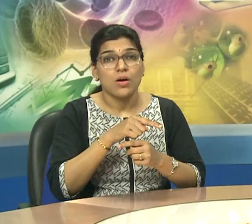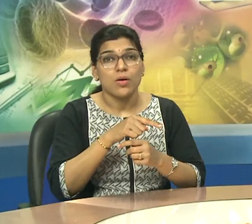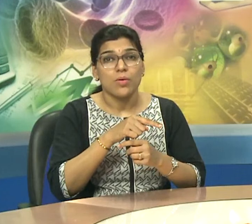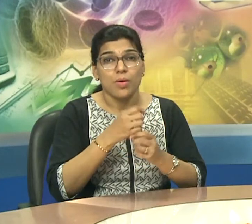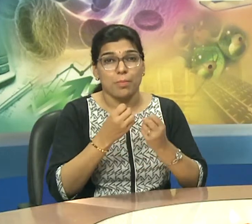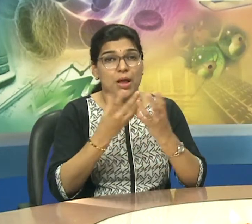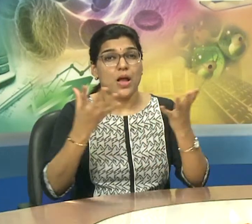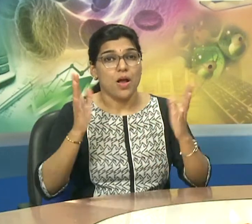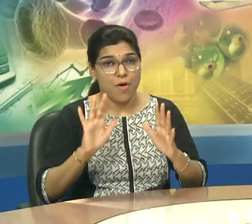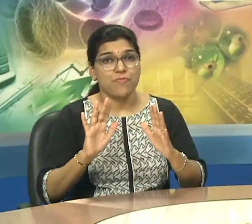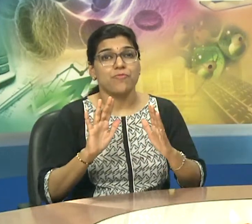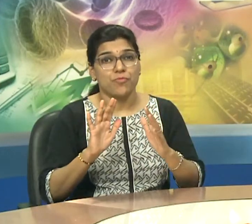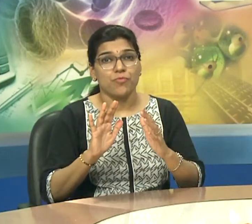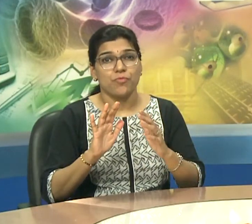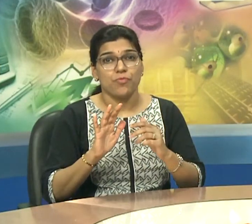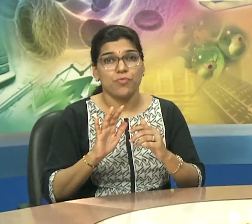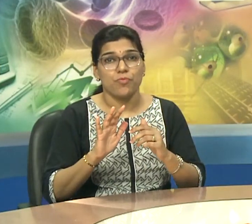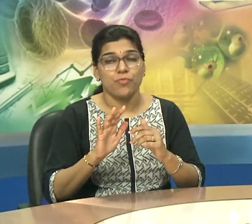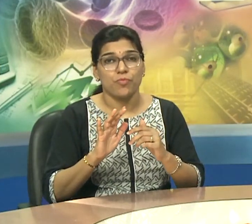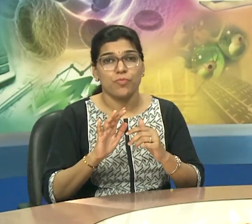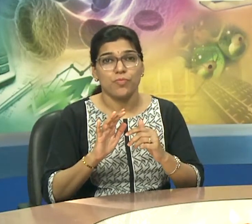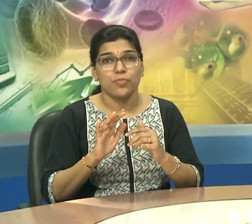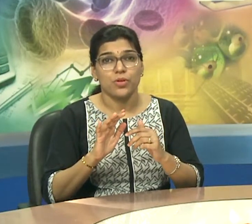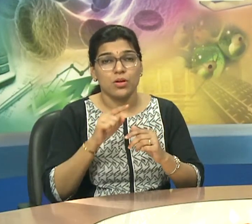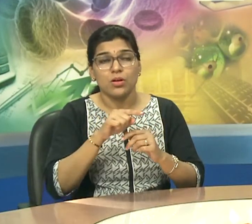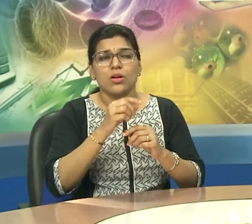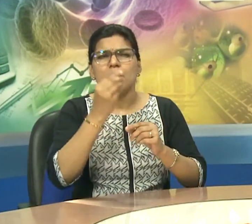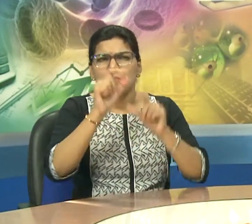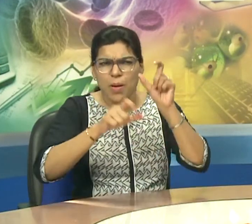and there are many parakeets.